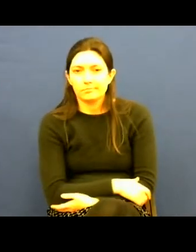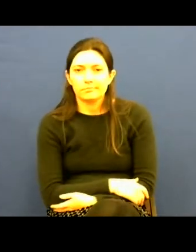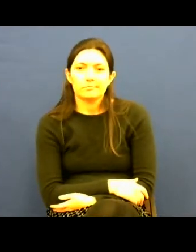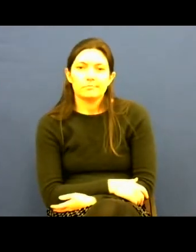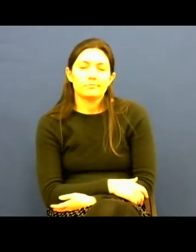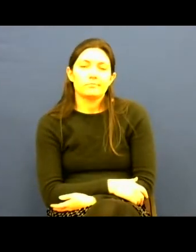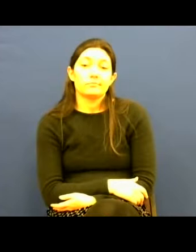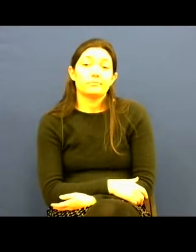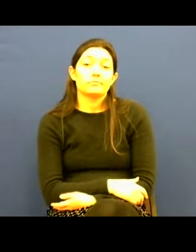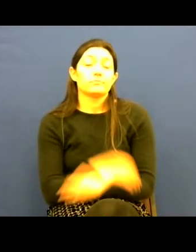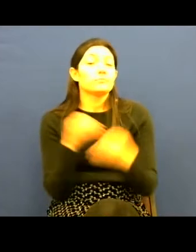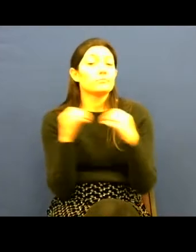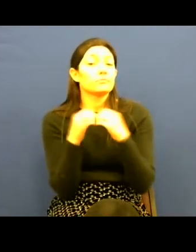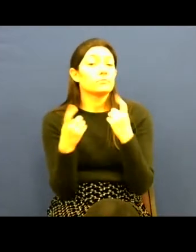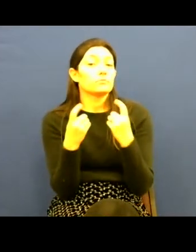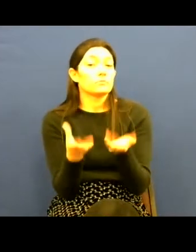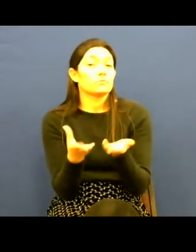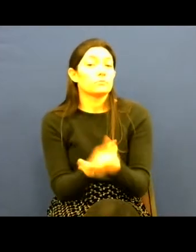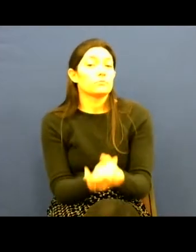any other questions?